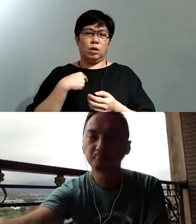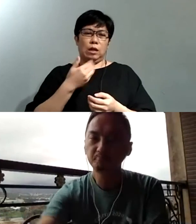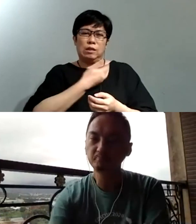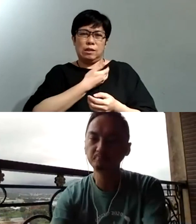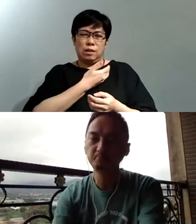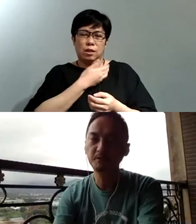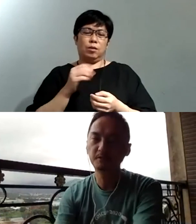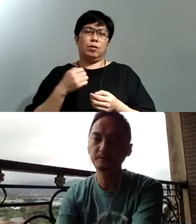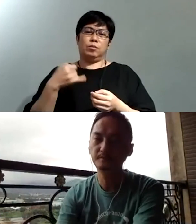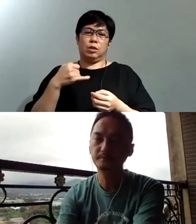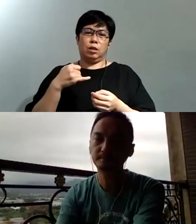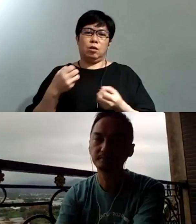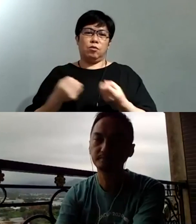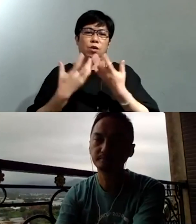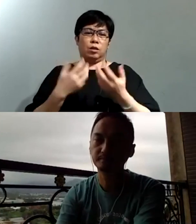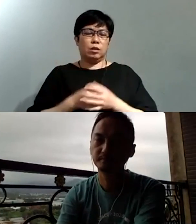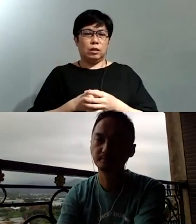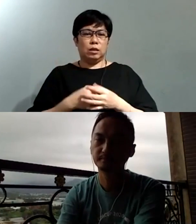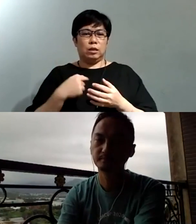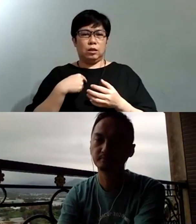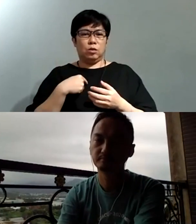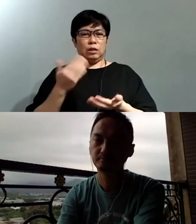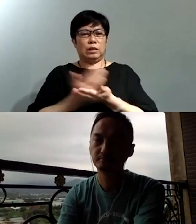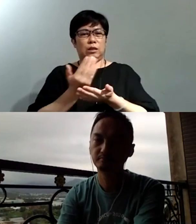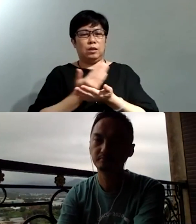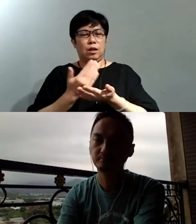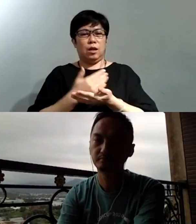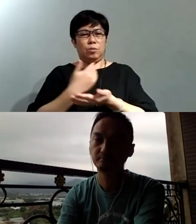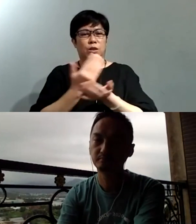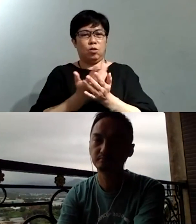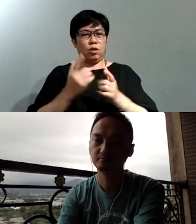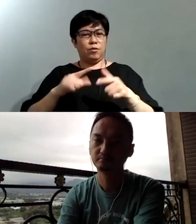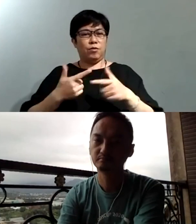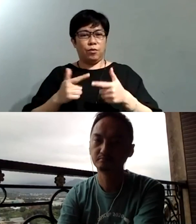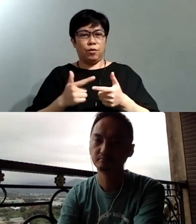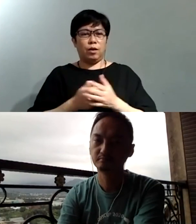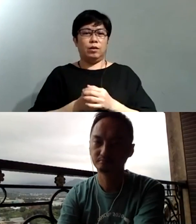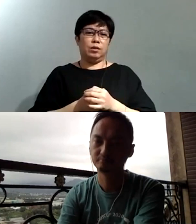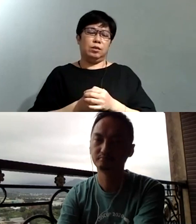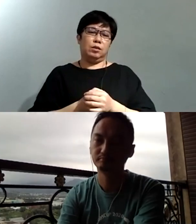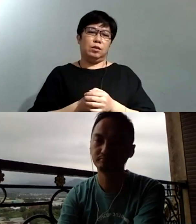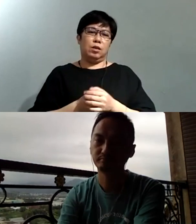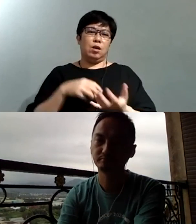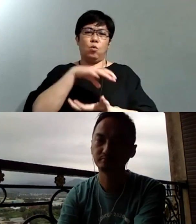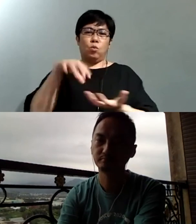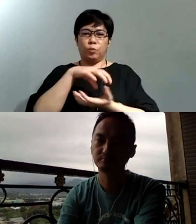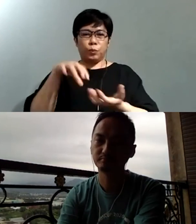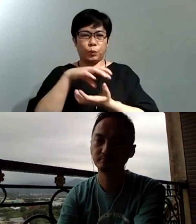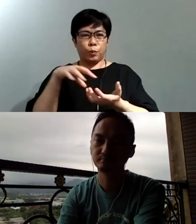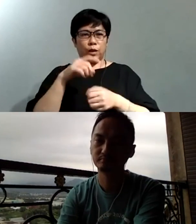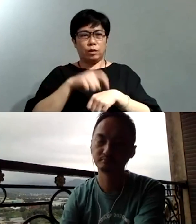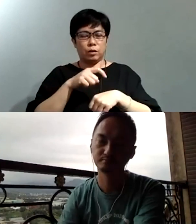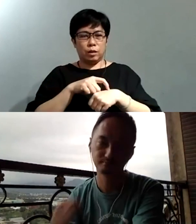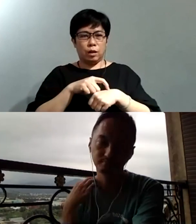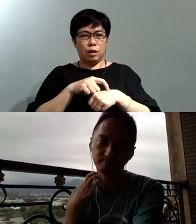try out different models. Chaos is good because the resistance is weaker. So keep that in mind.